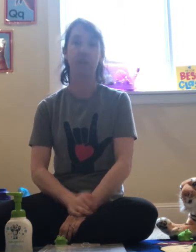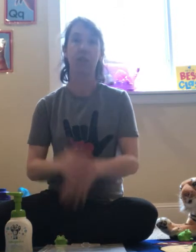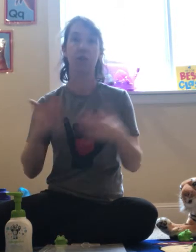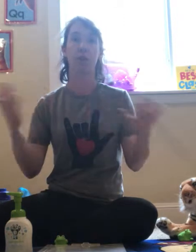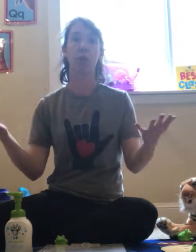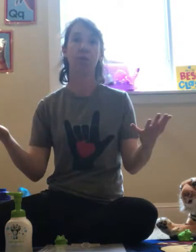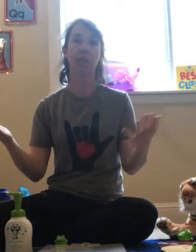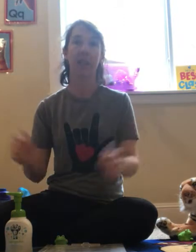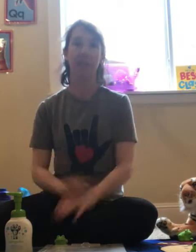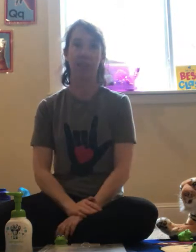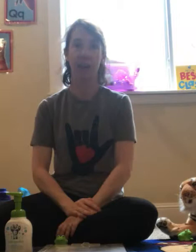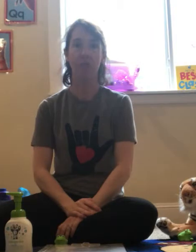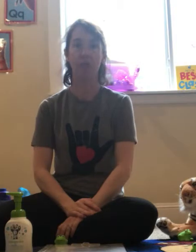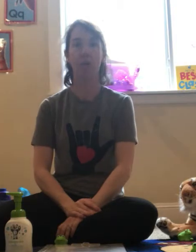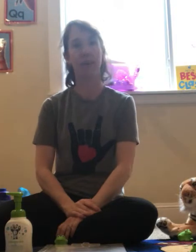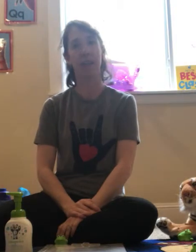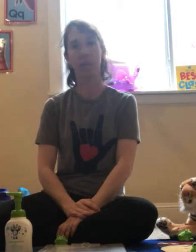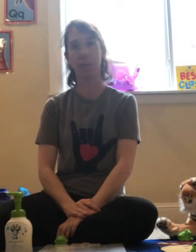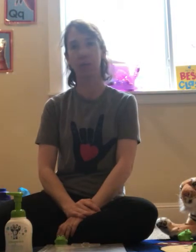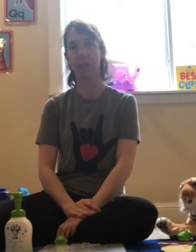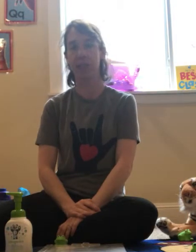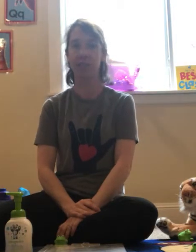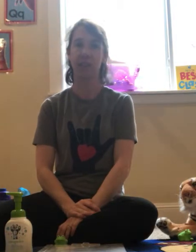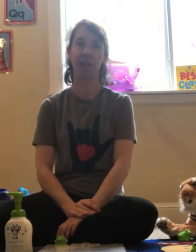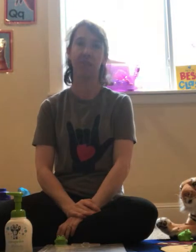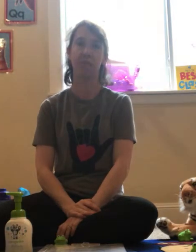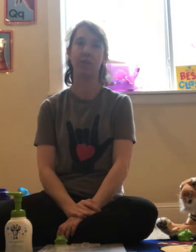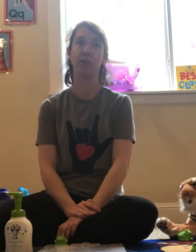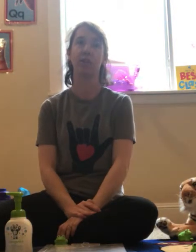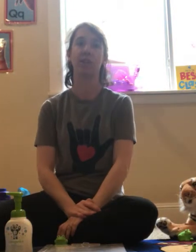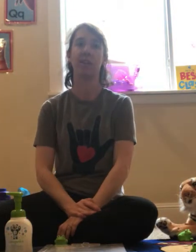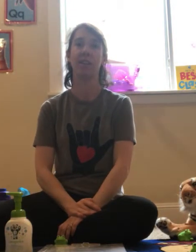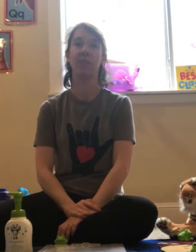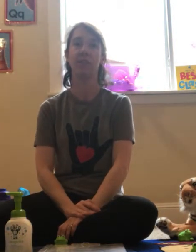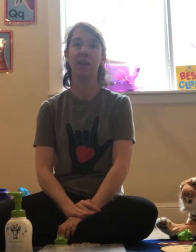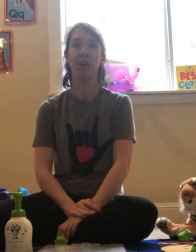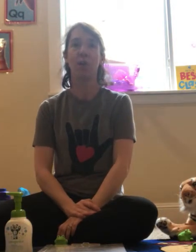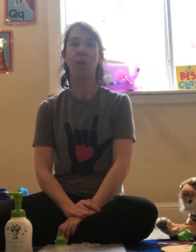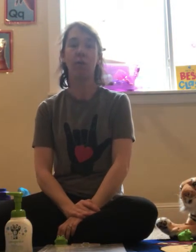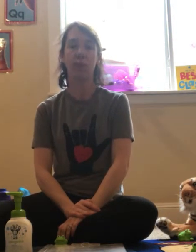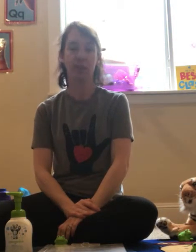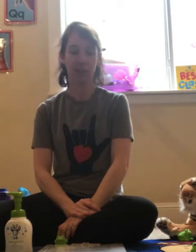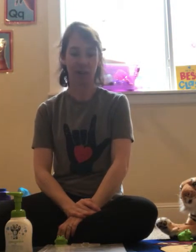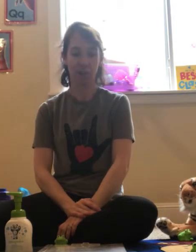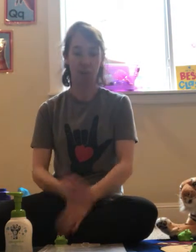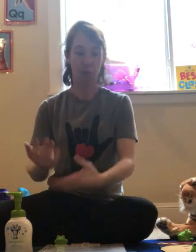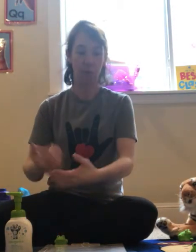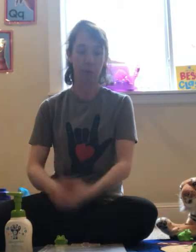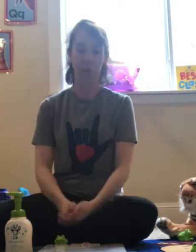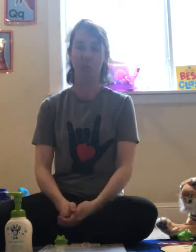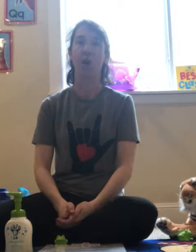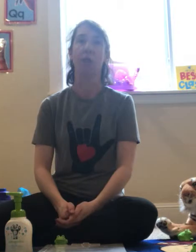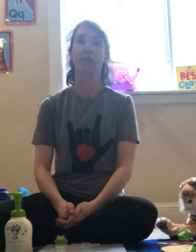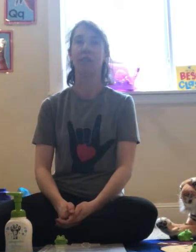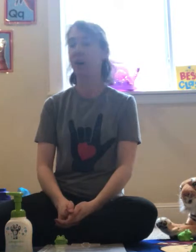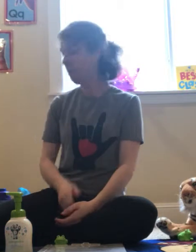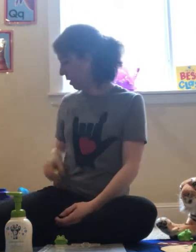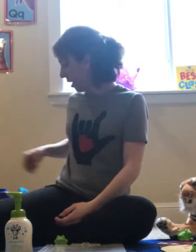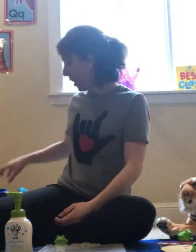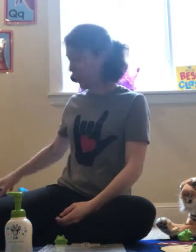finish the whole class out with a bubble dance. Again, if there's a good song that themes well with it, or we will just do the Hopkins hop,